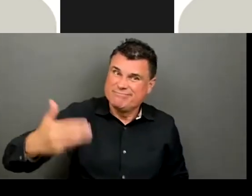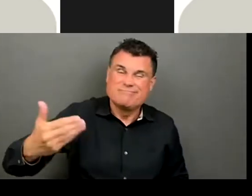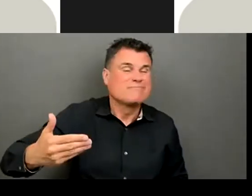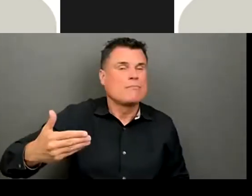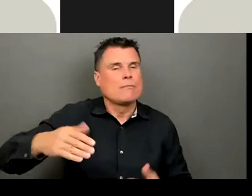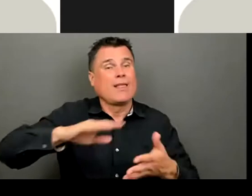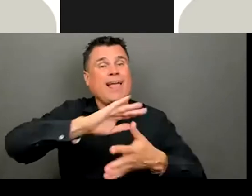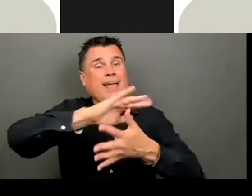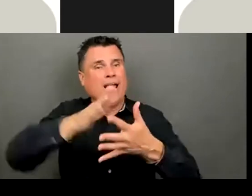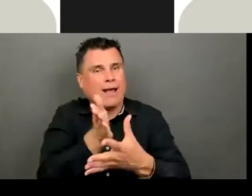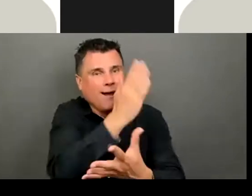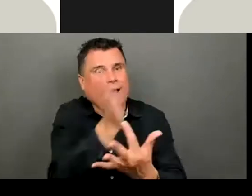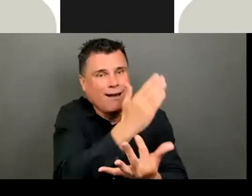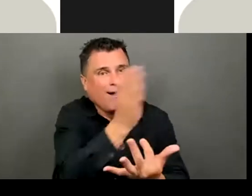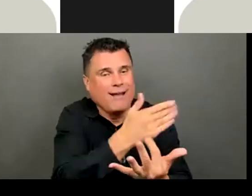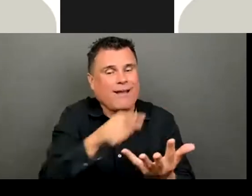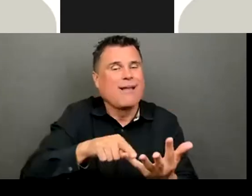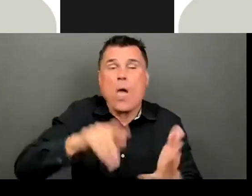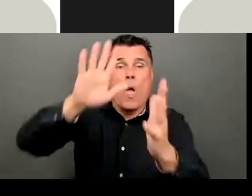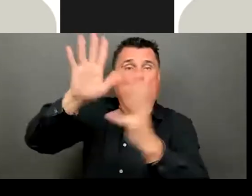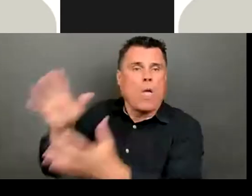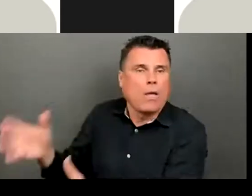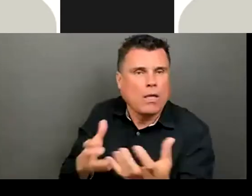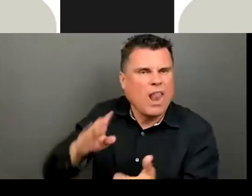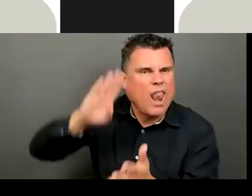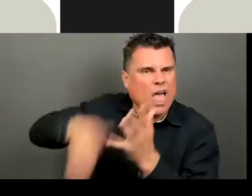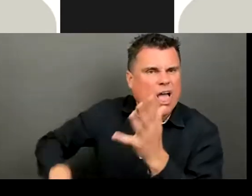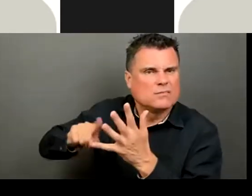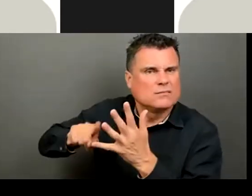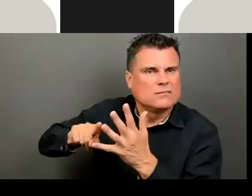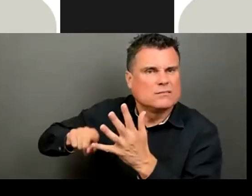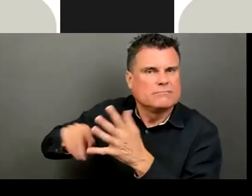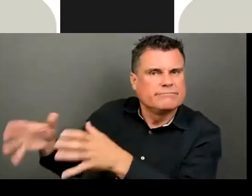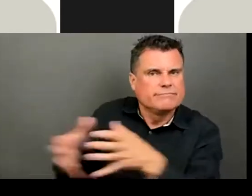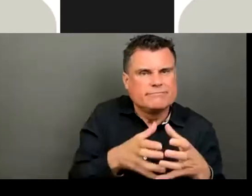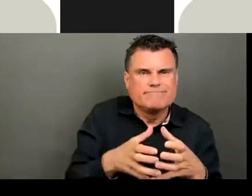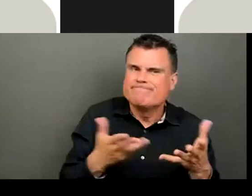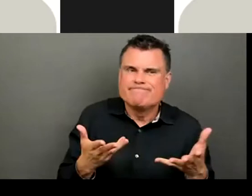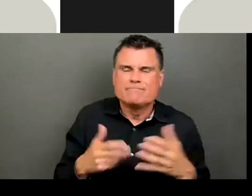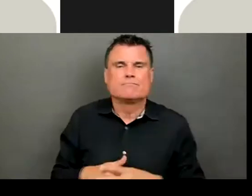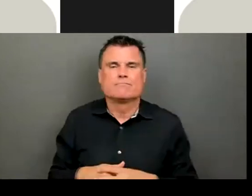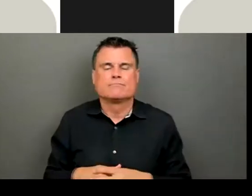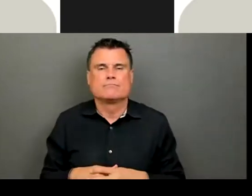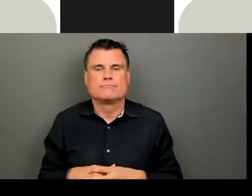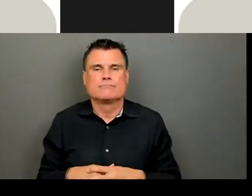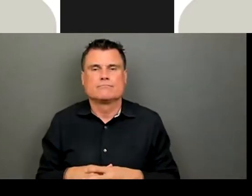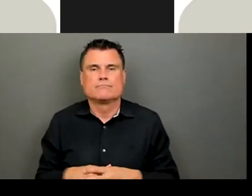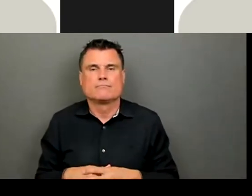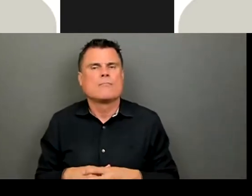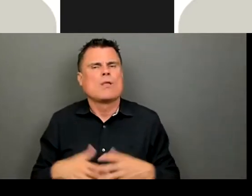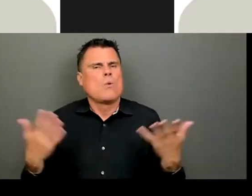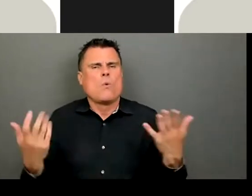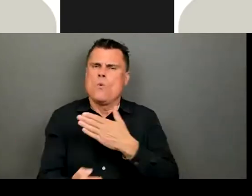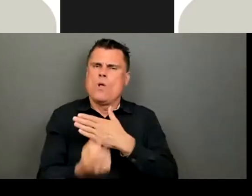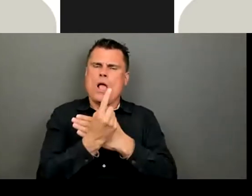and final thing from my side would be generally what happens regarding the physical and digital accessibility